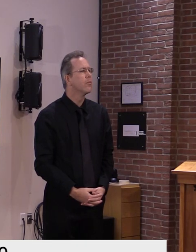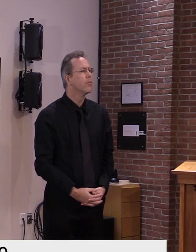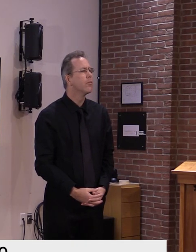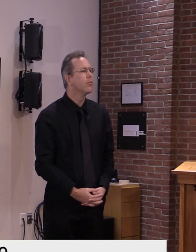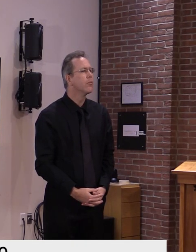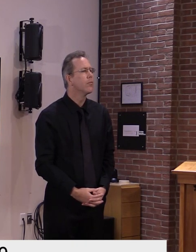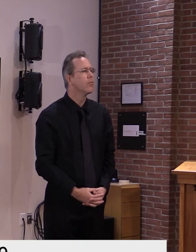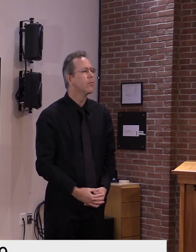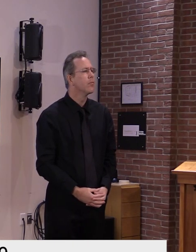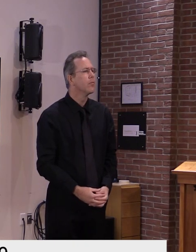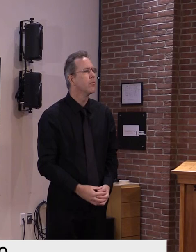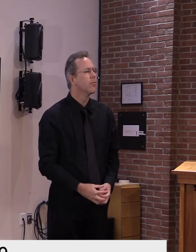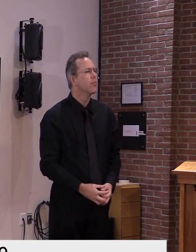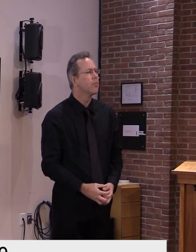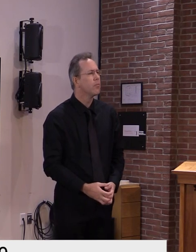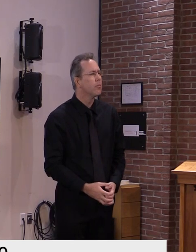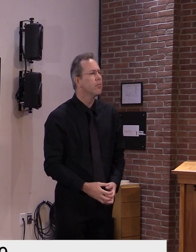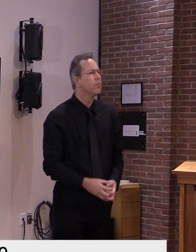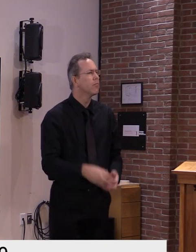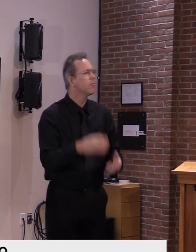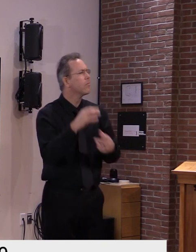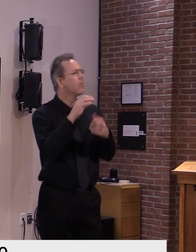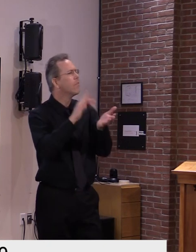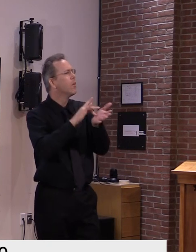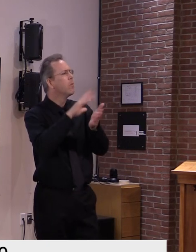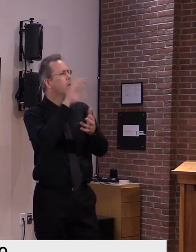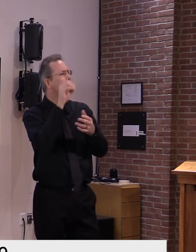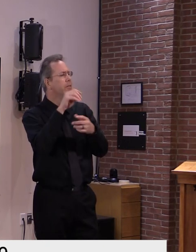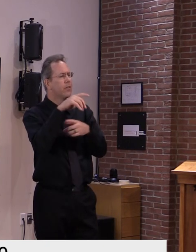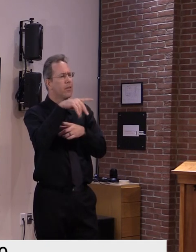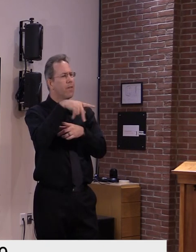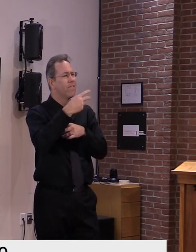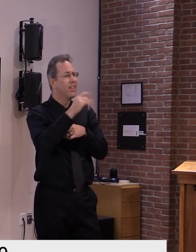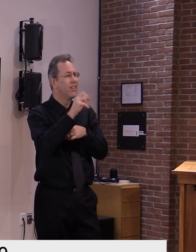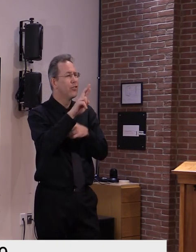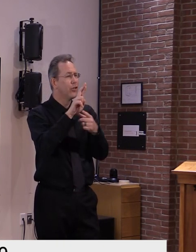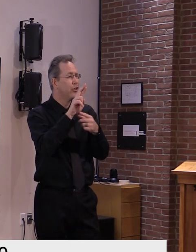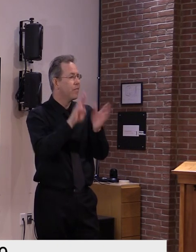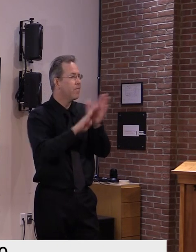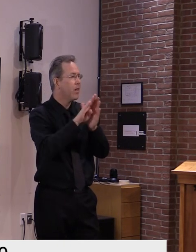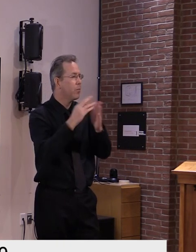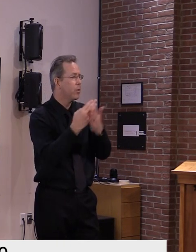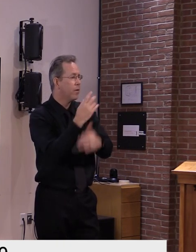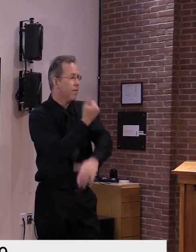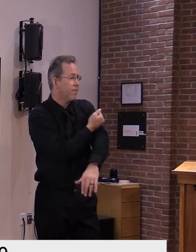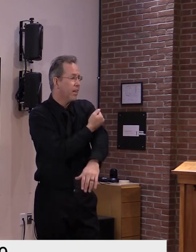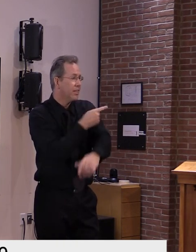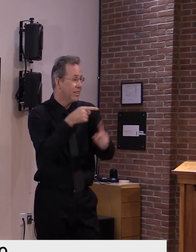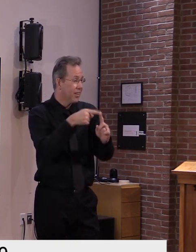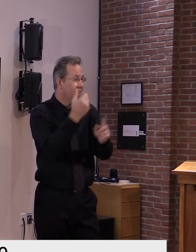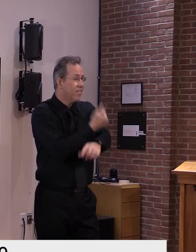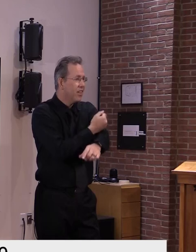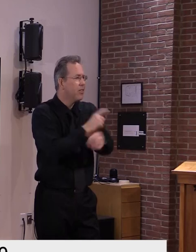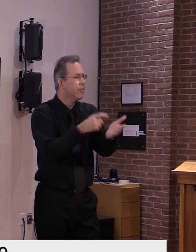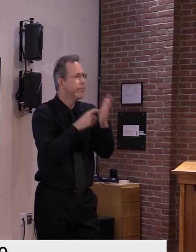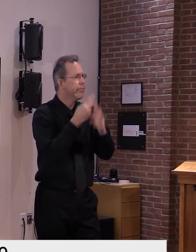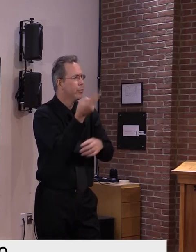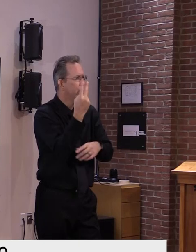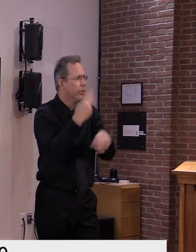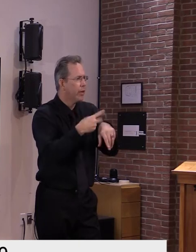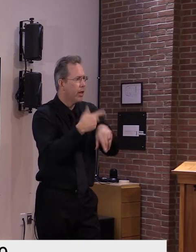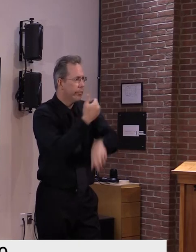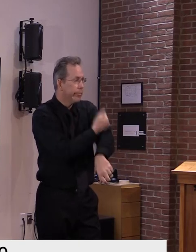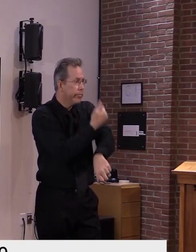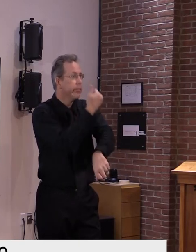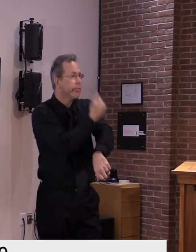on. Is it two or nothing? Do you have discretion or an opinion on this?